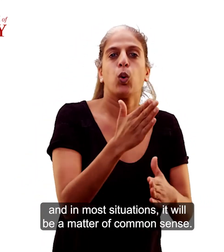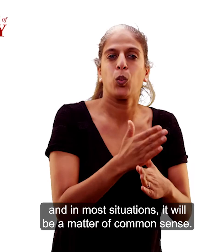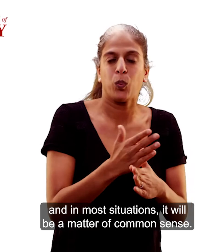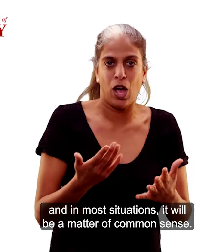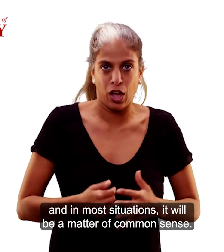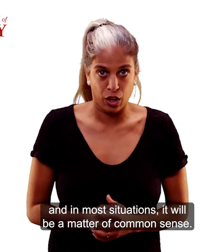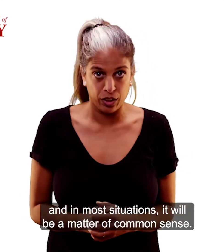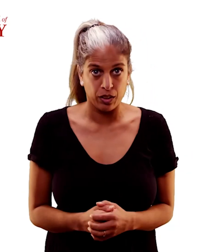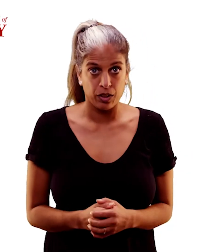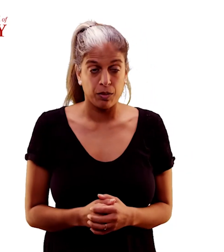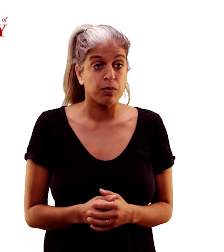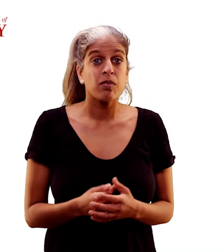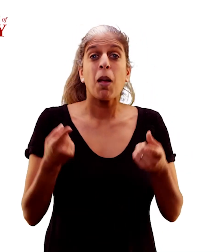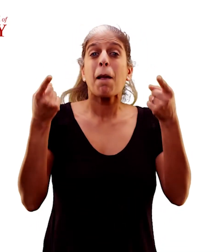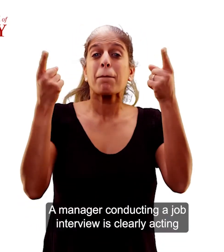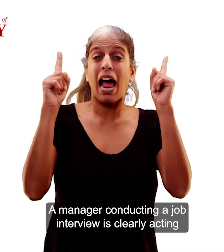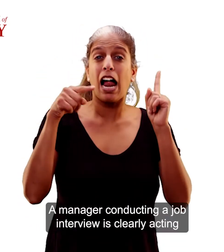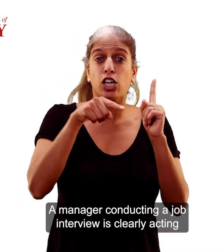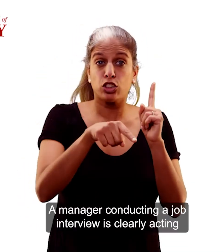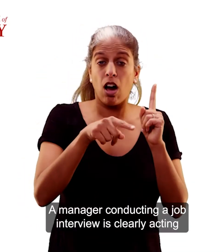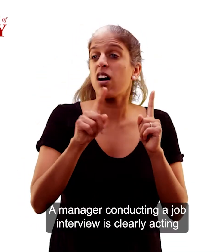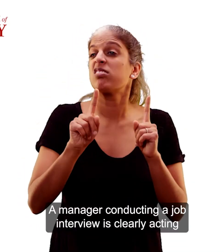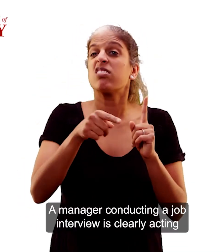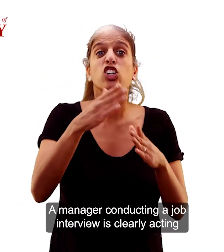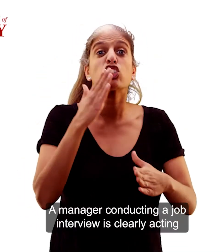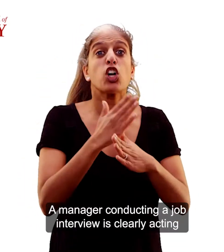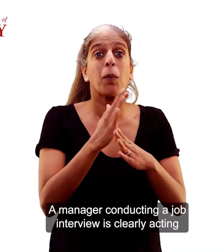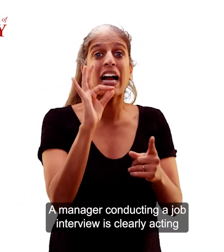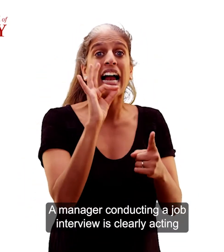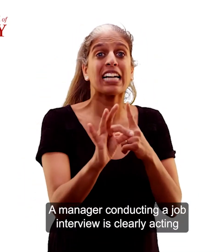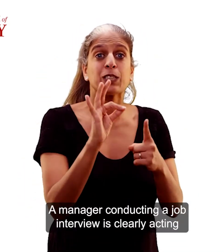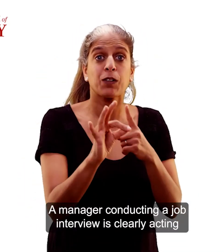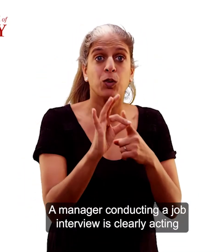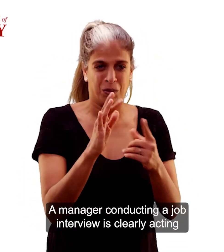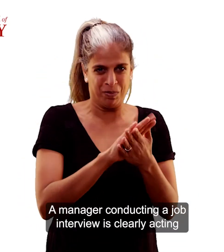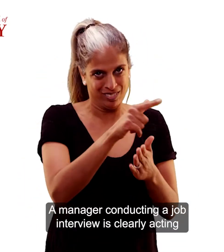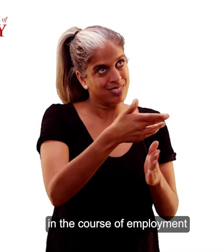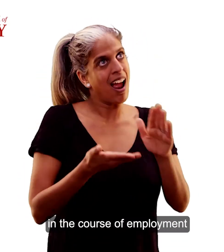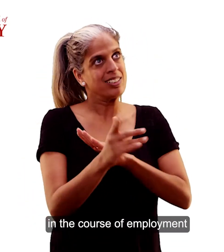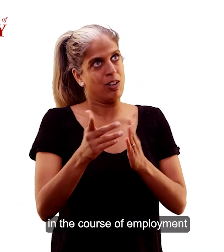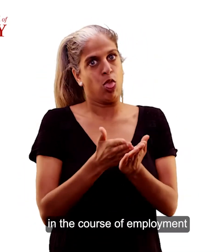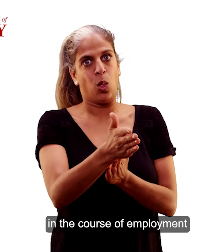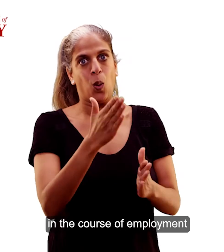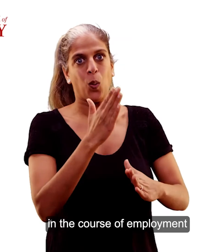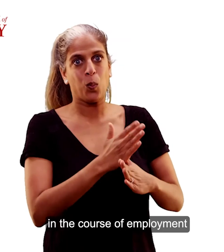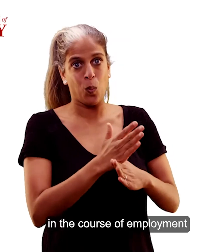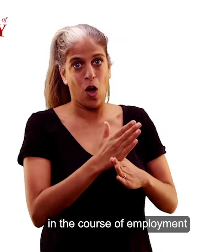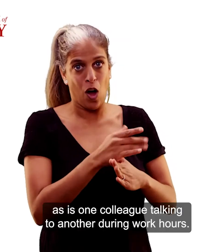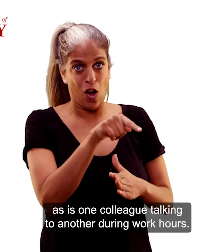of common sense. A manager conducting a job interview is clearly acting in the course of employment, as is